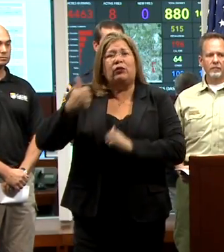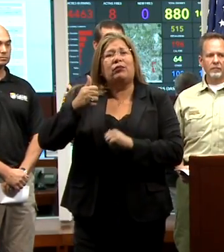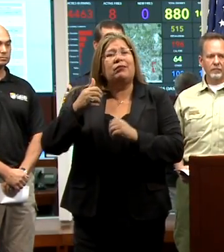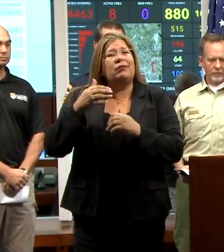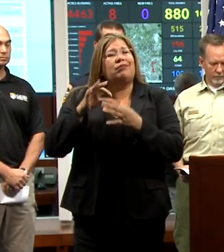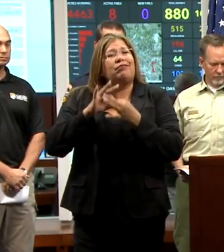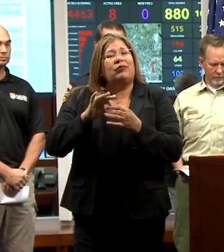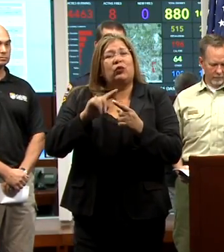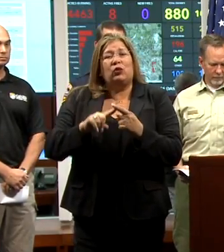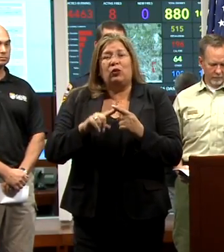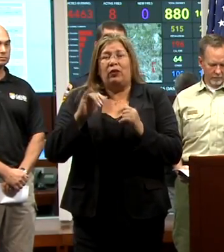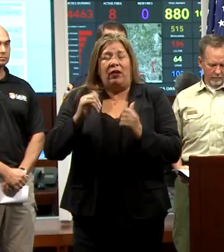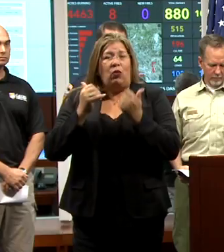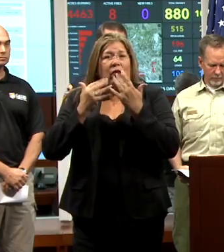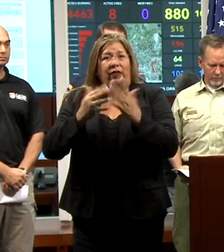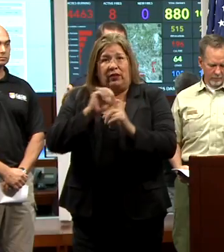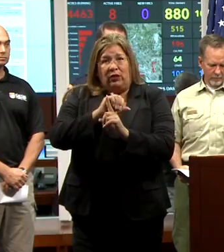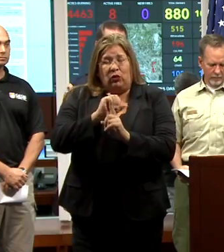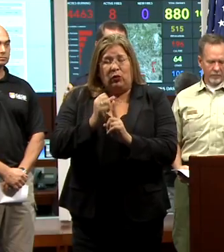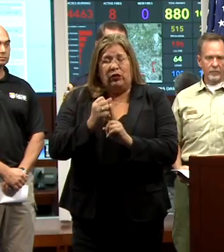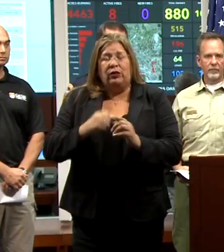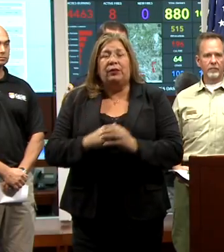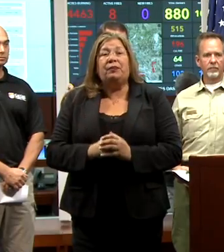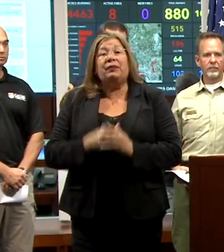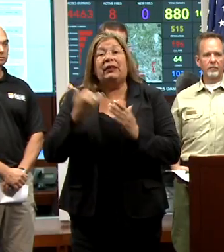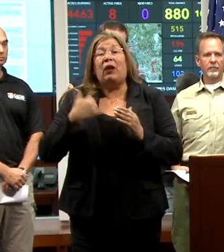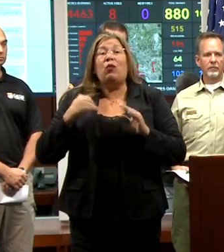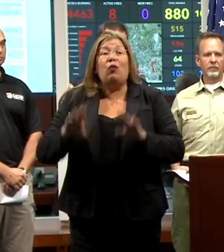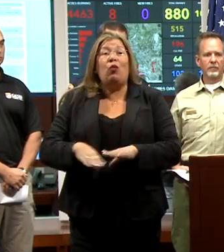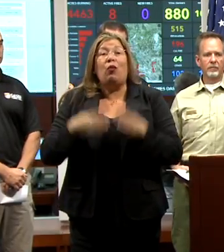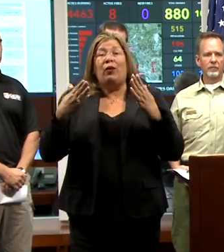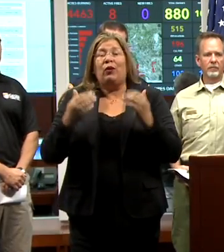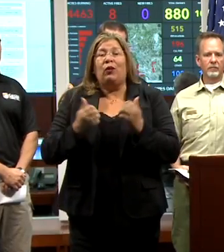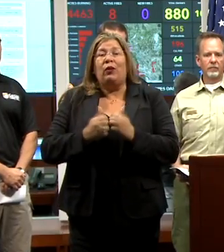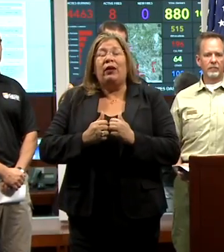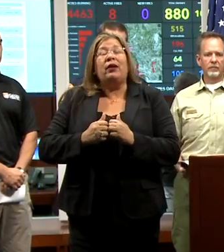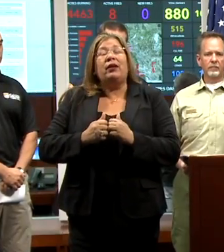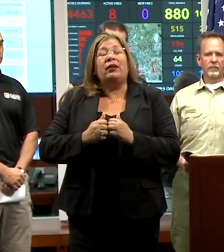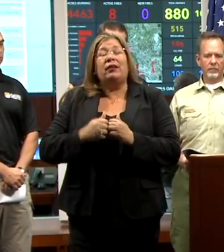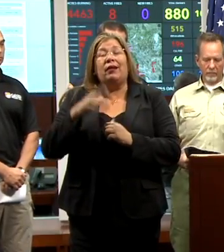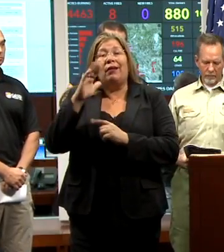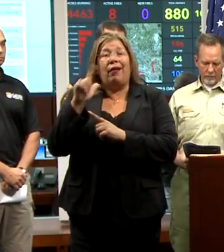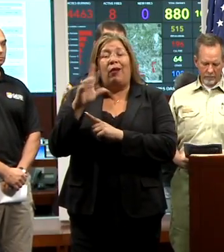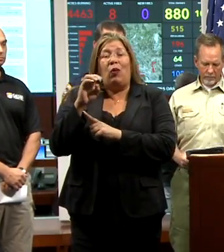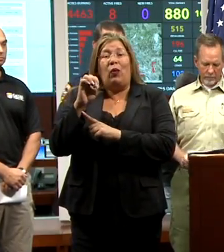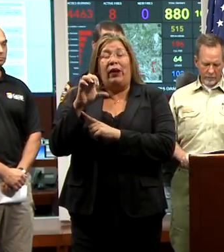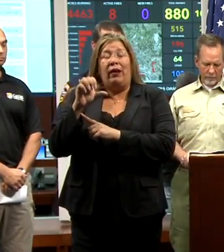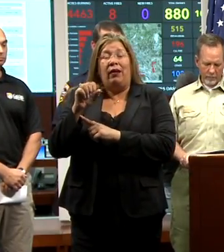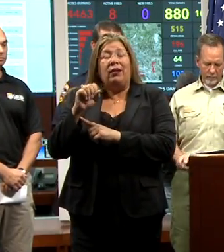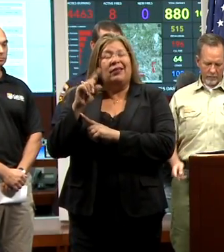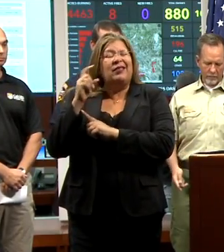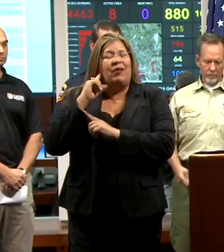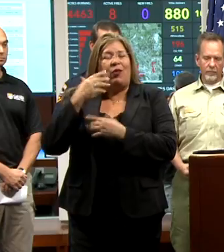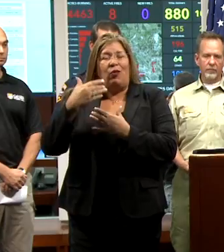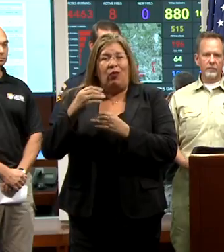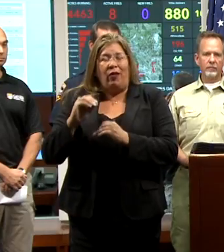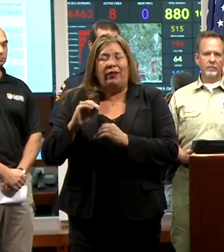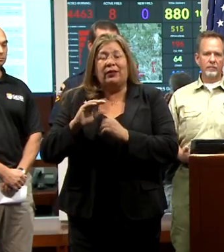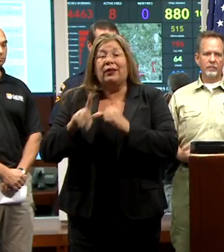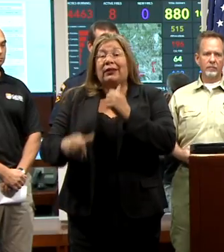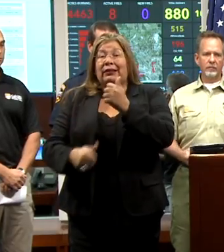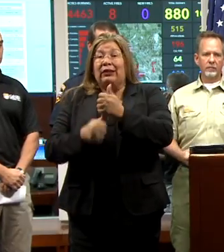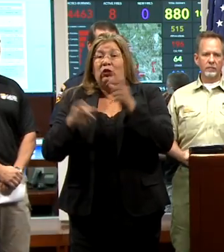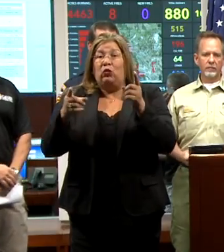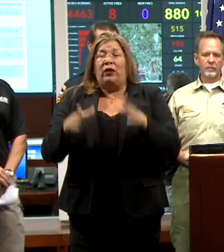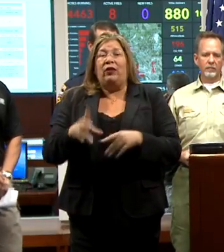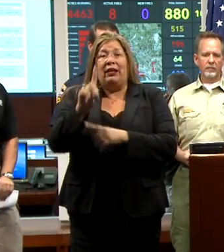the wildfire situation. And with that, we will open it up with California Governor's Office of Emergency Services Assistant Director